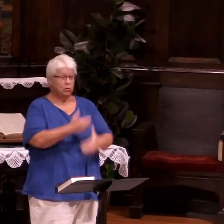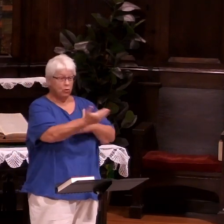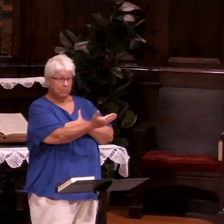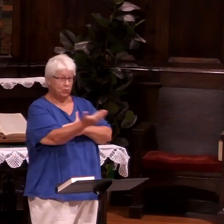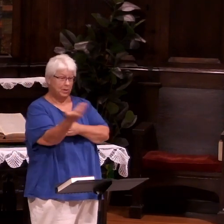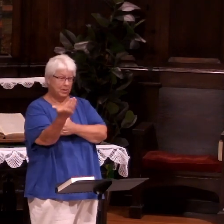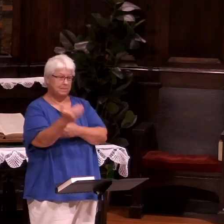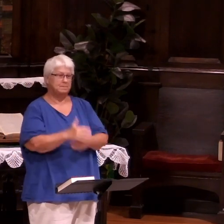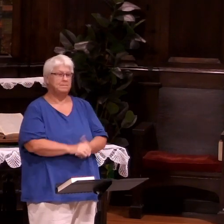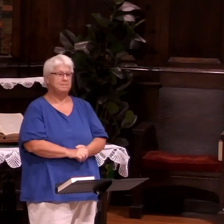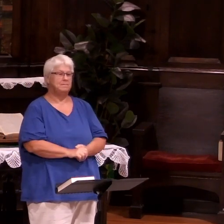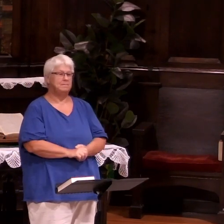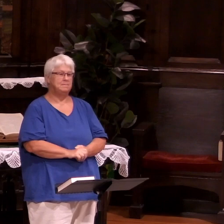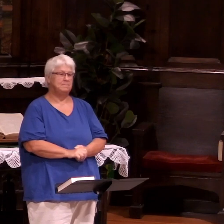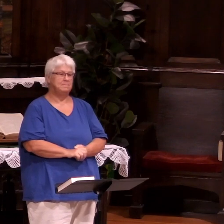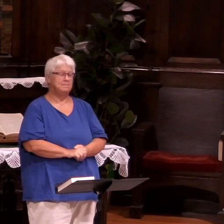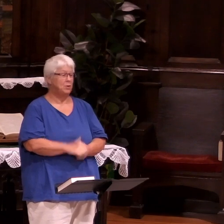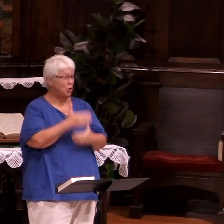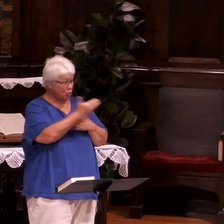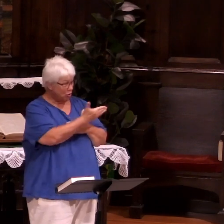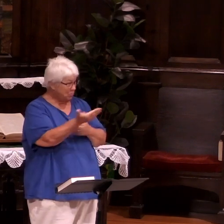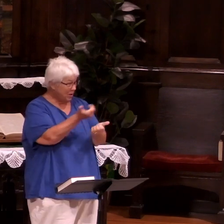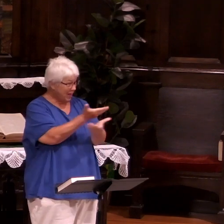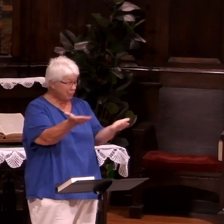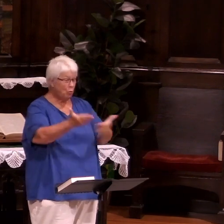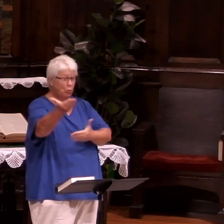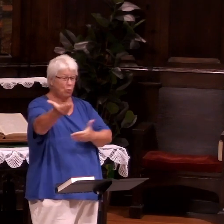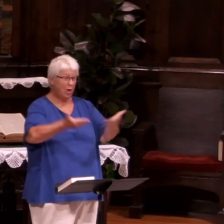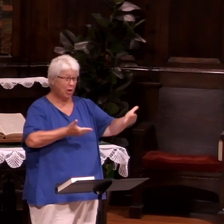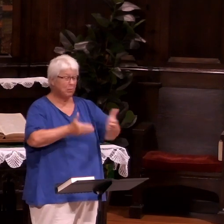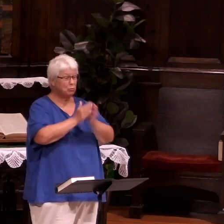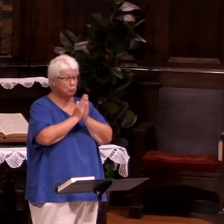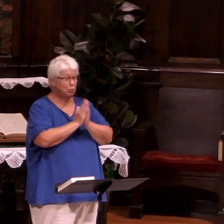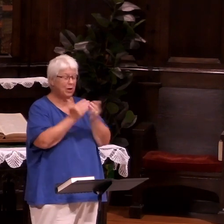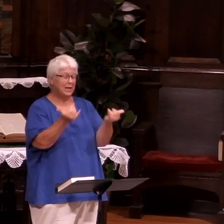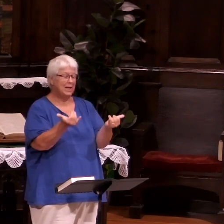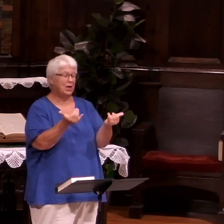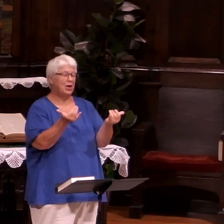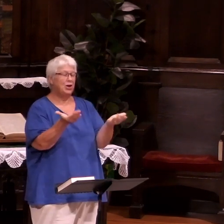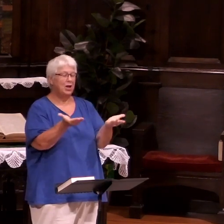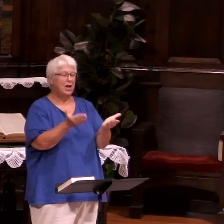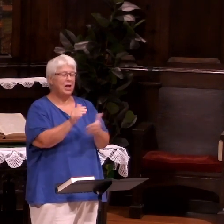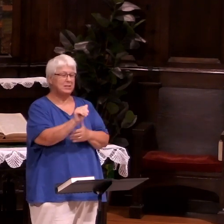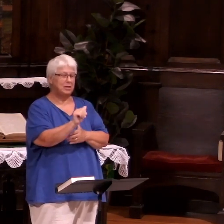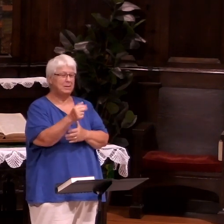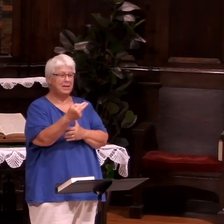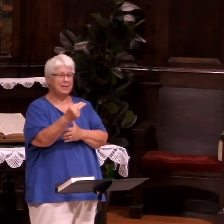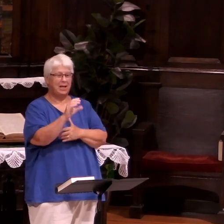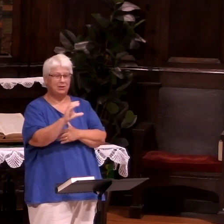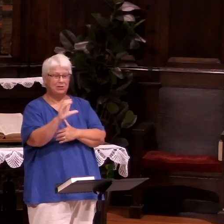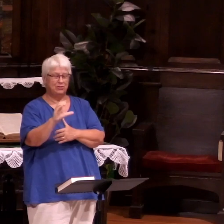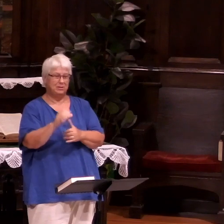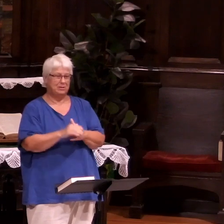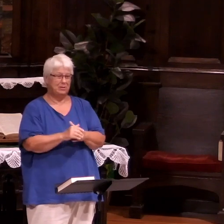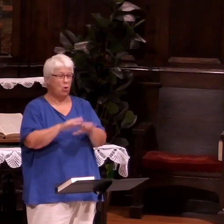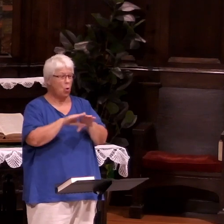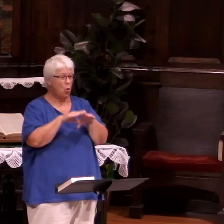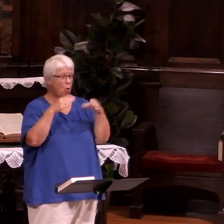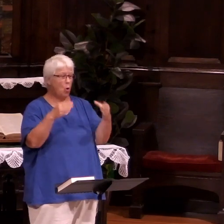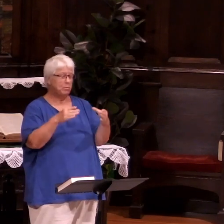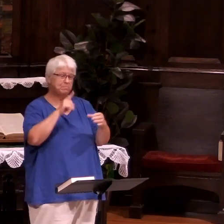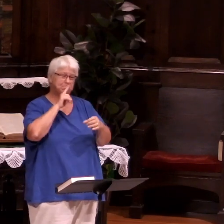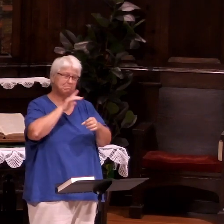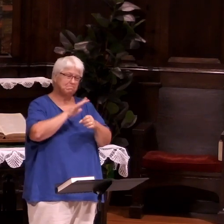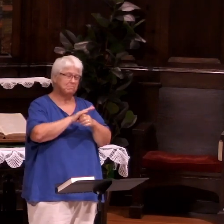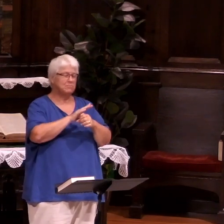Good morning. Good morning, everyone. Welcome to worship here at Asylum Hill Congregational Church, an open and